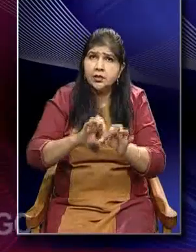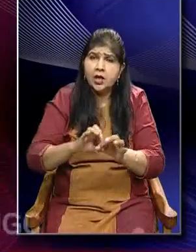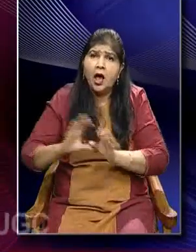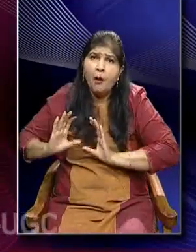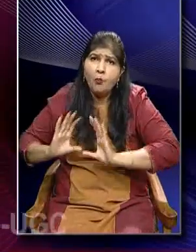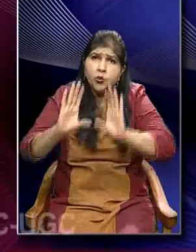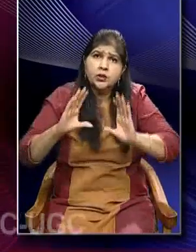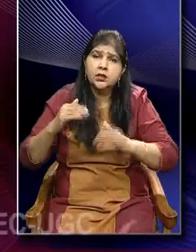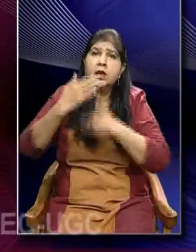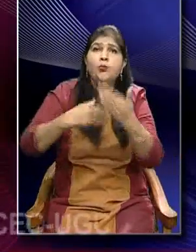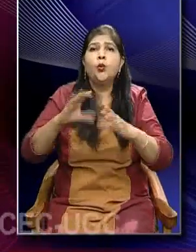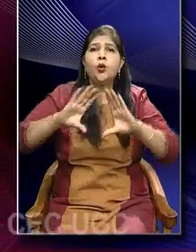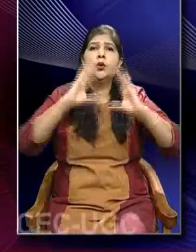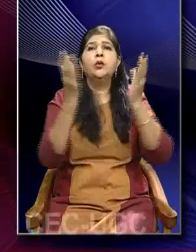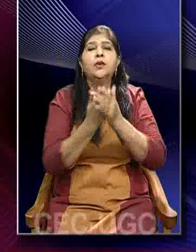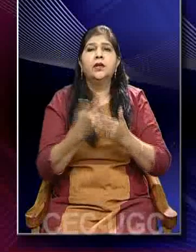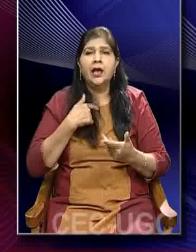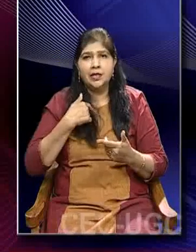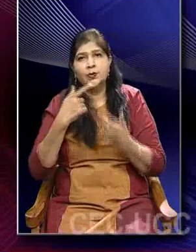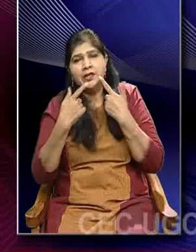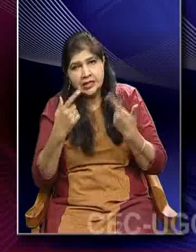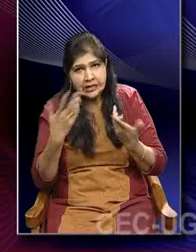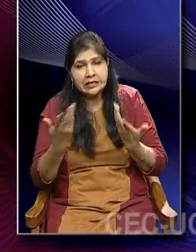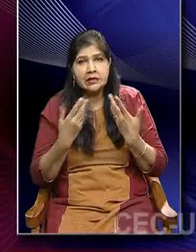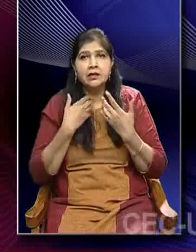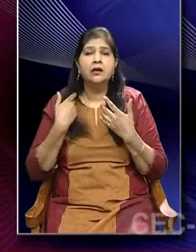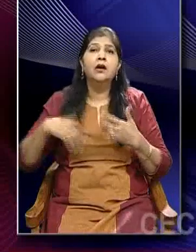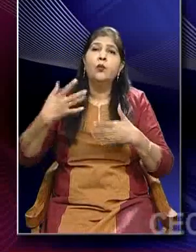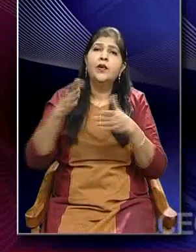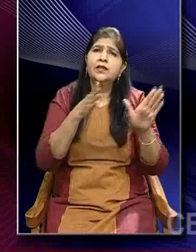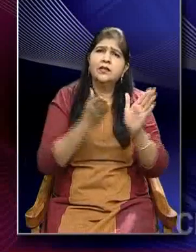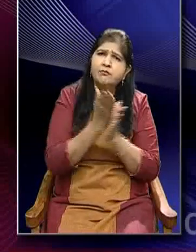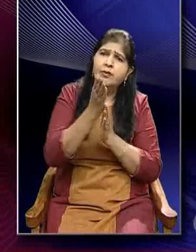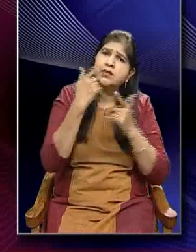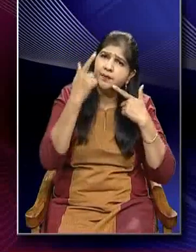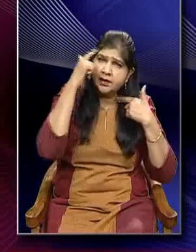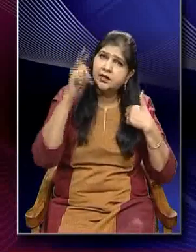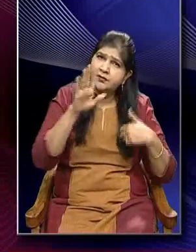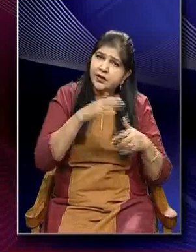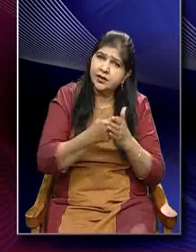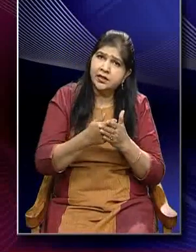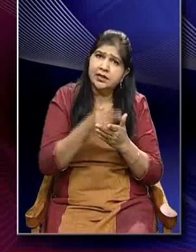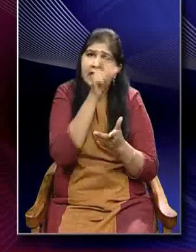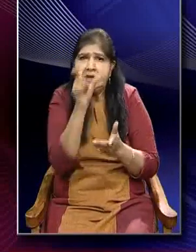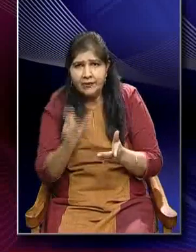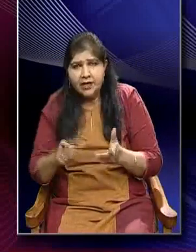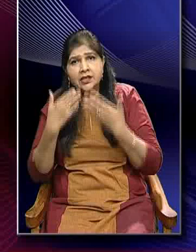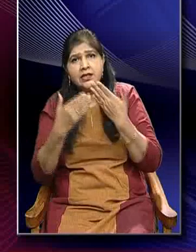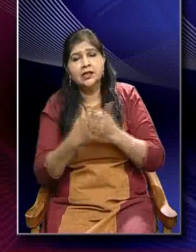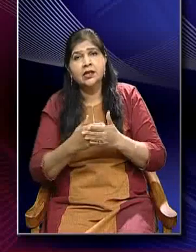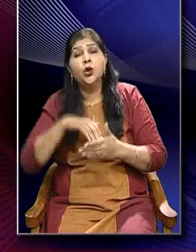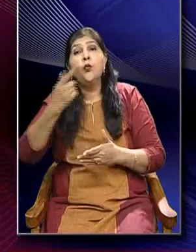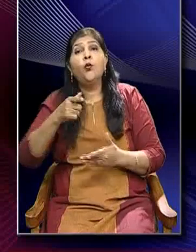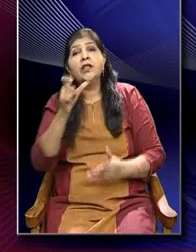Further, as we are discussing various perspectives, definitions for